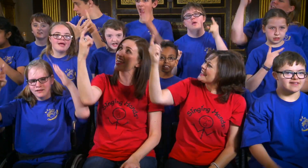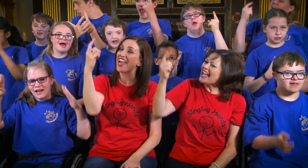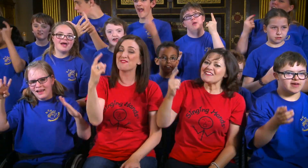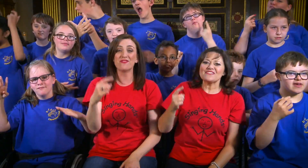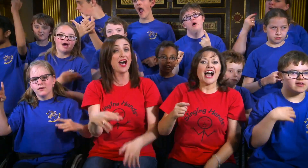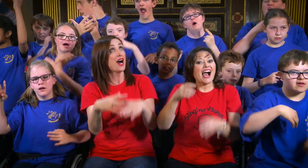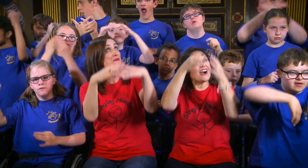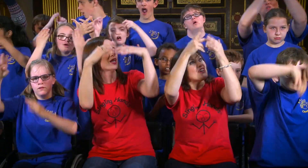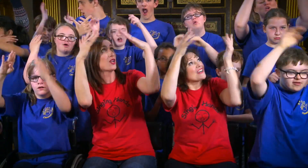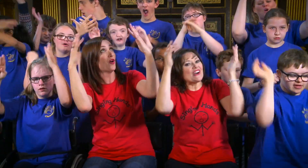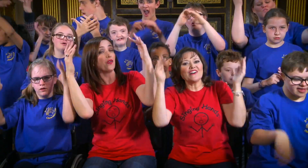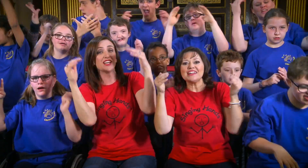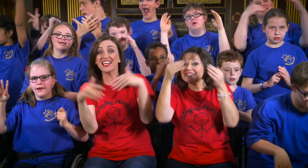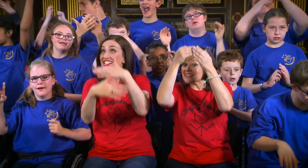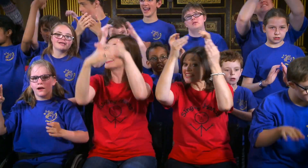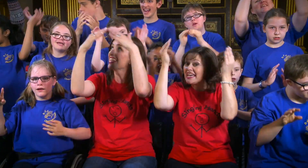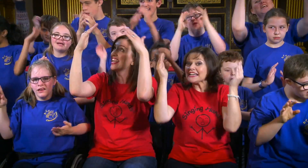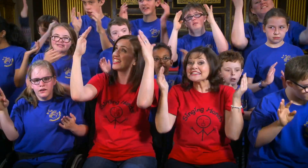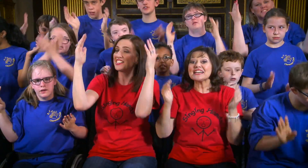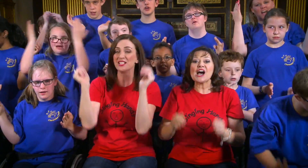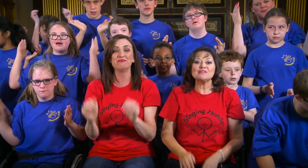came from the glorious kingdom.